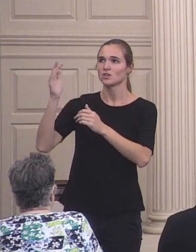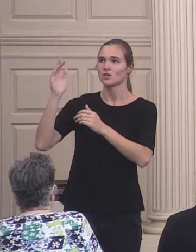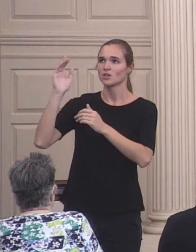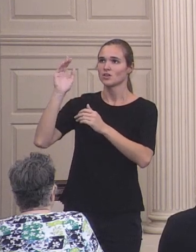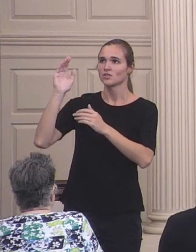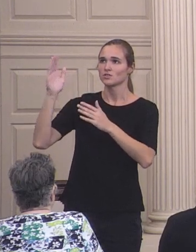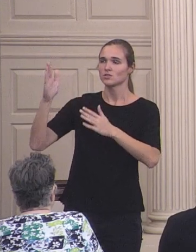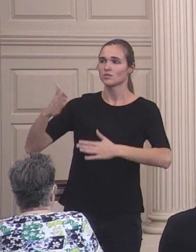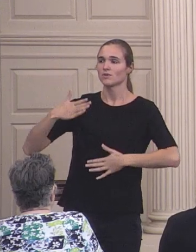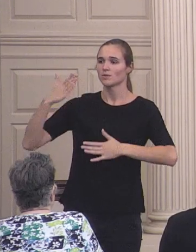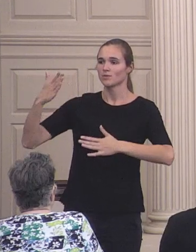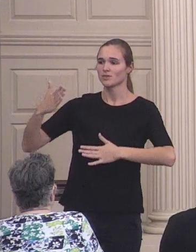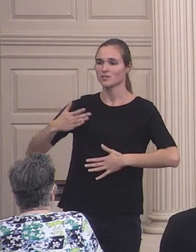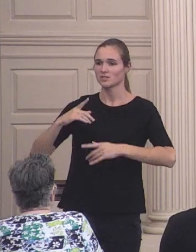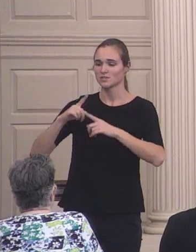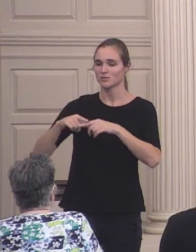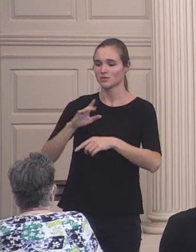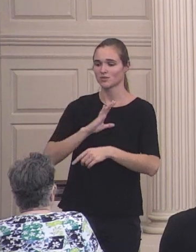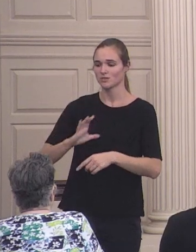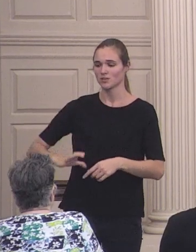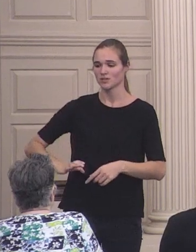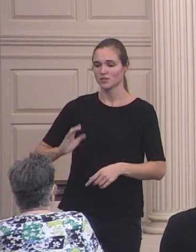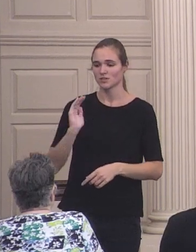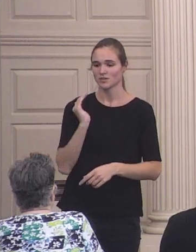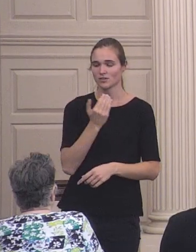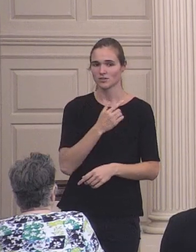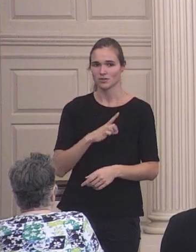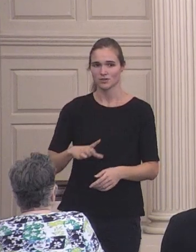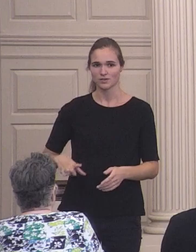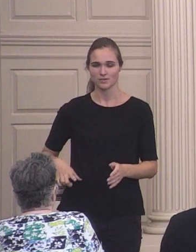Through Christ our Lord.